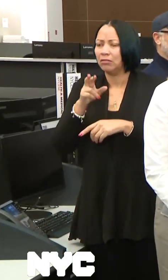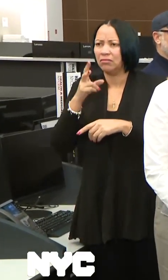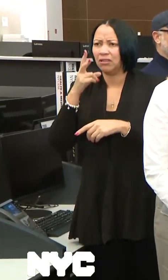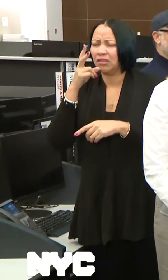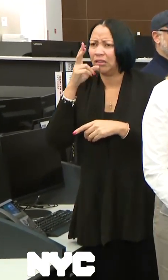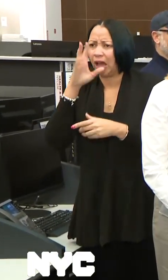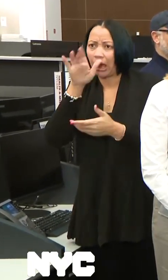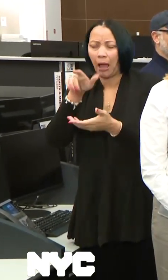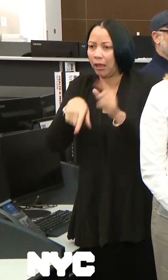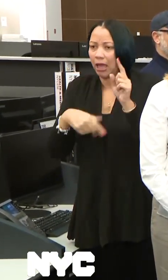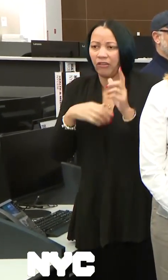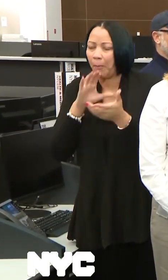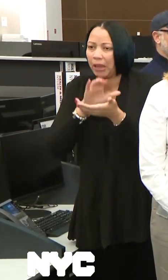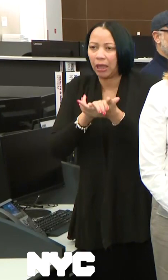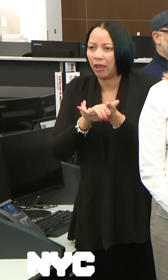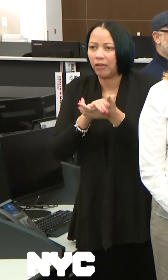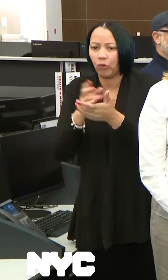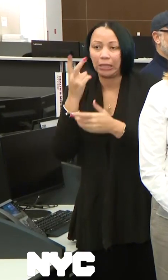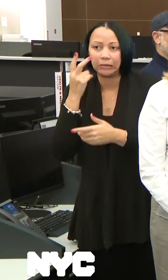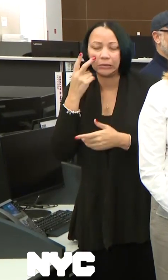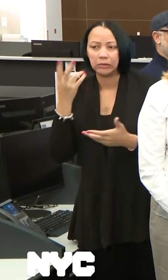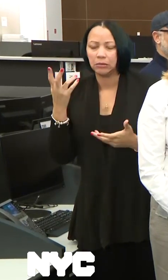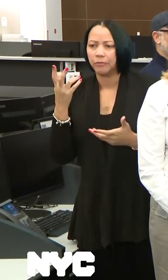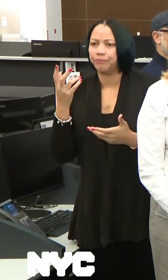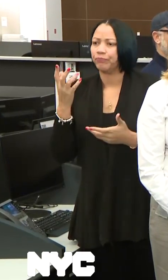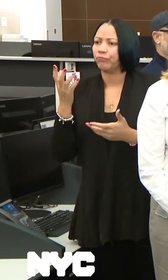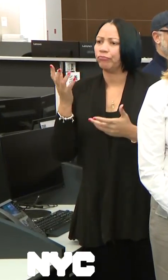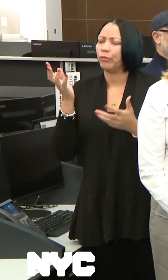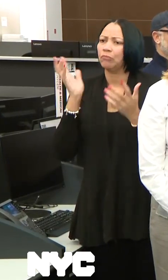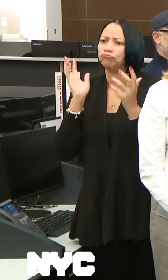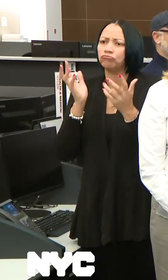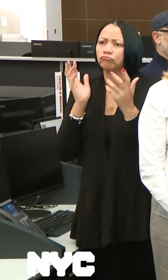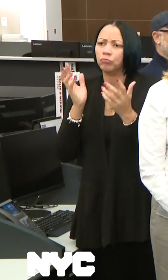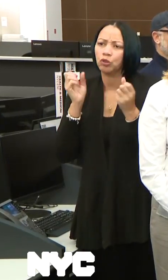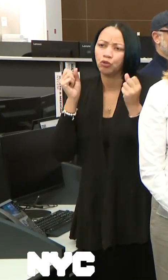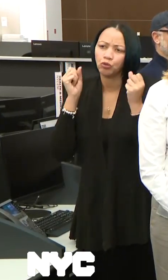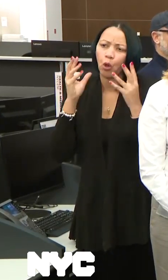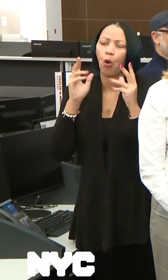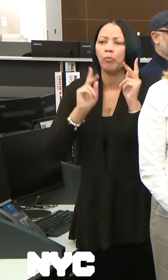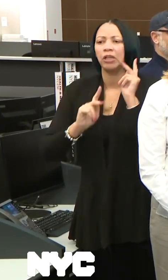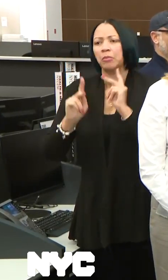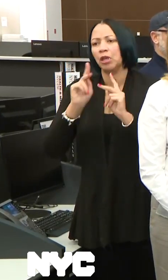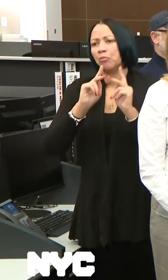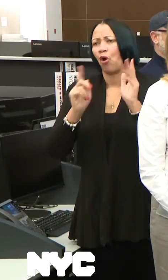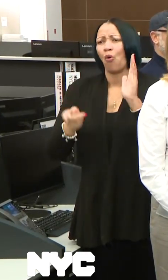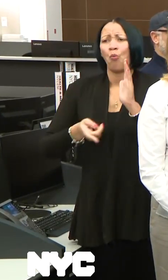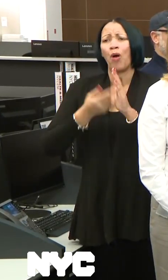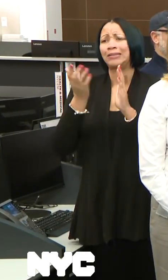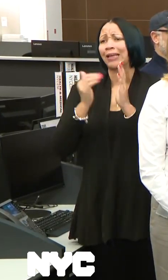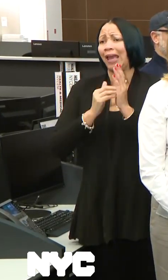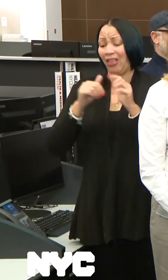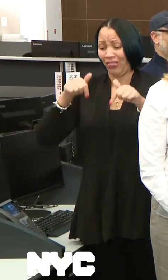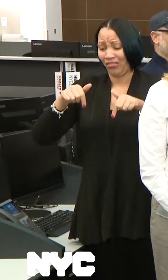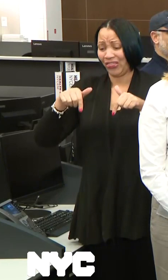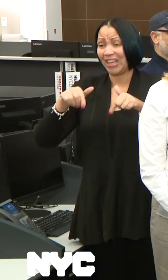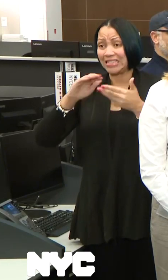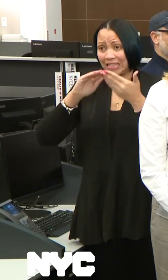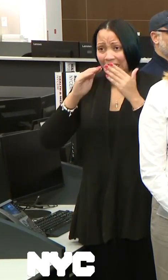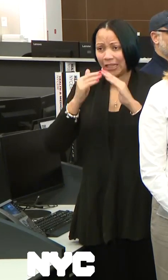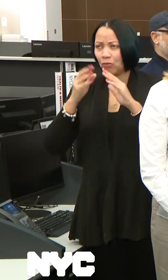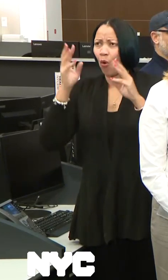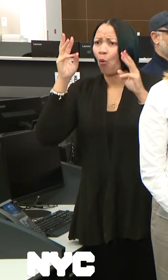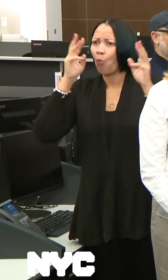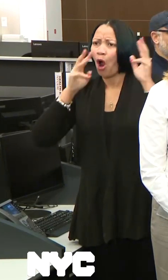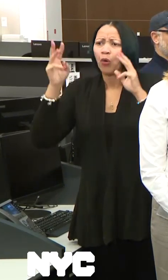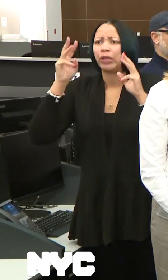eyes. And I've talked to so many people who, once again, in this city are worried for their families, trying to get in touch with their